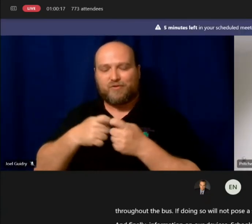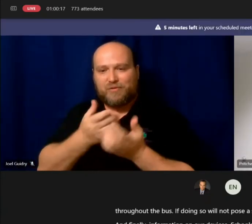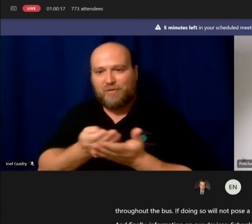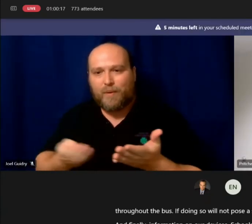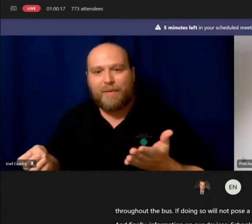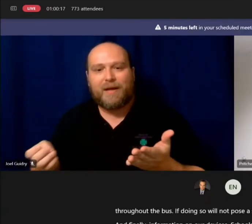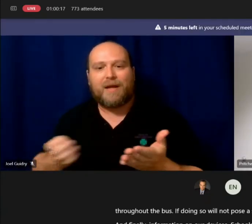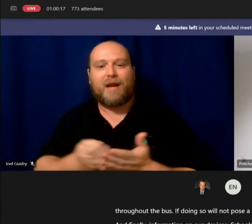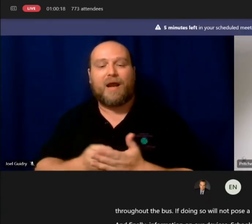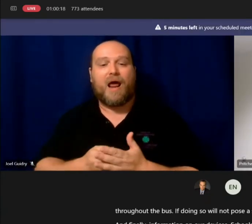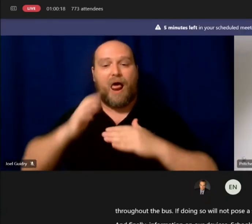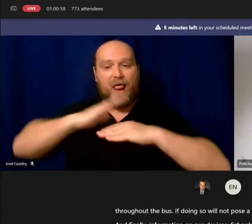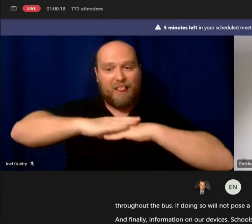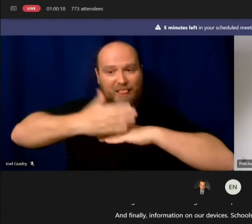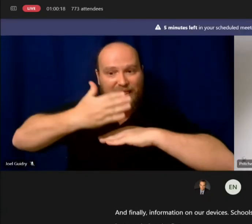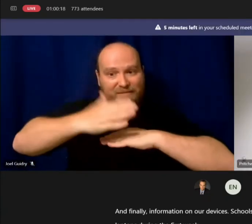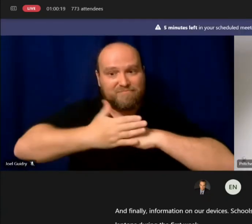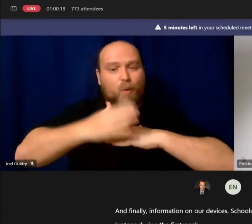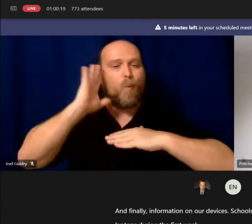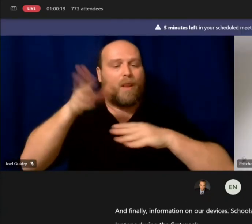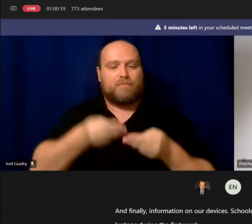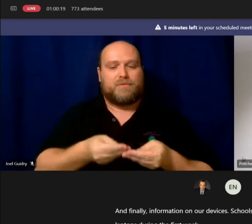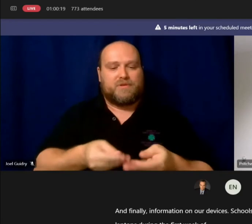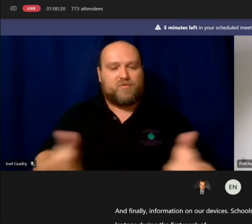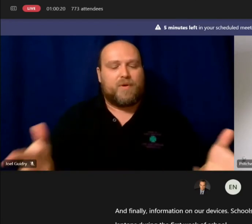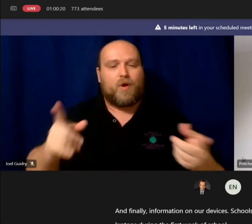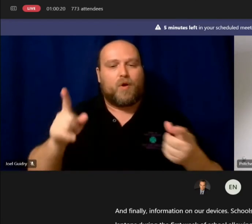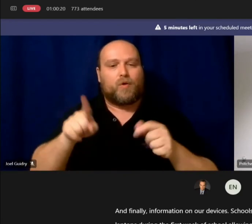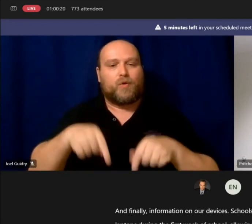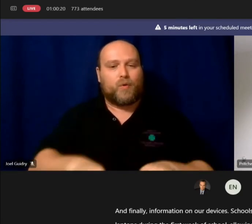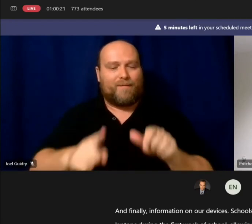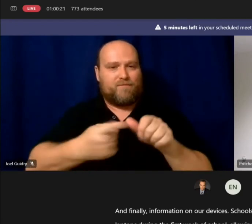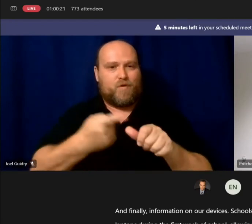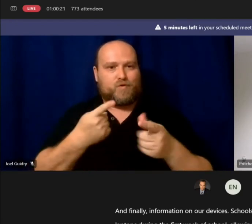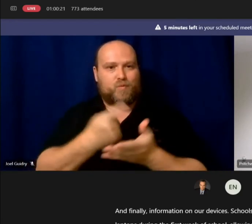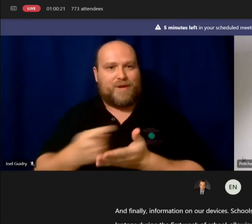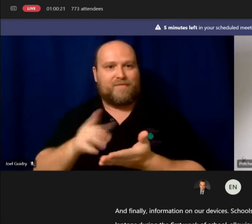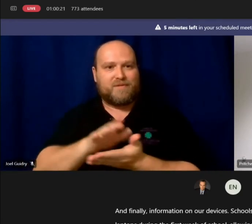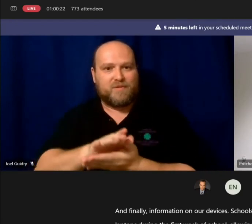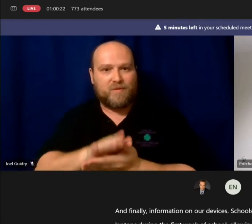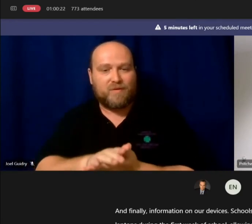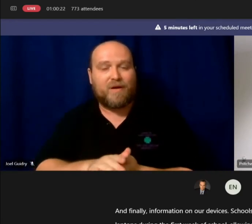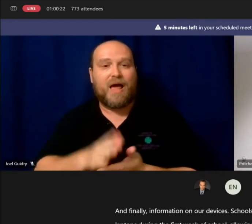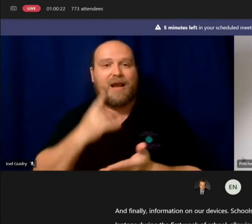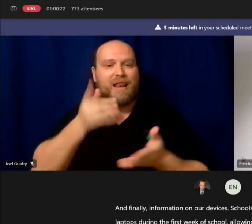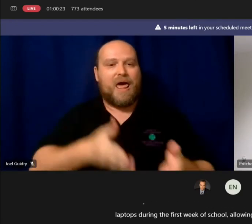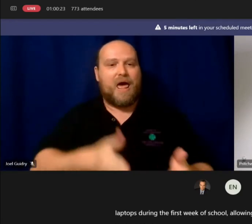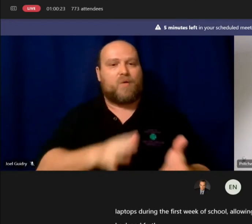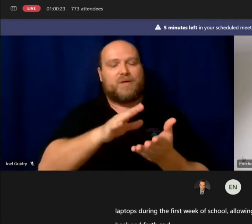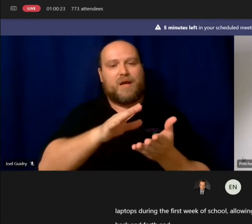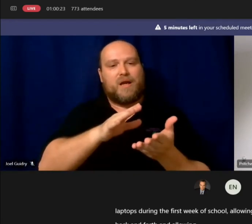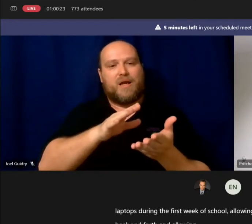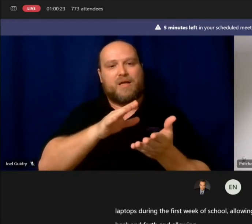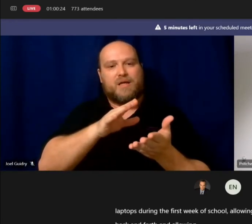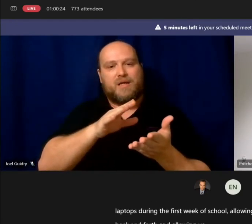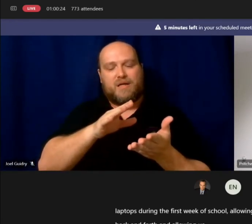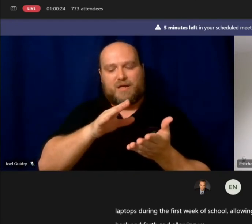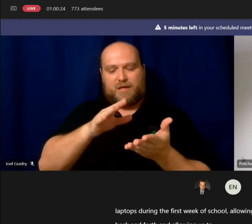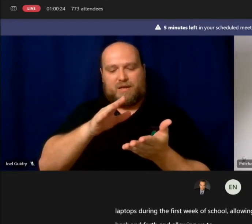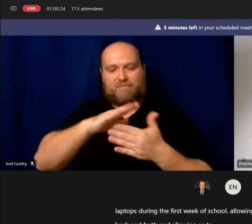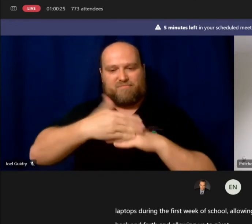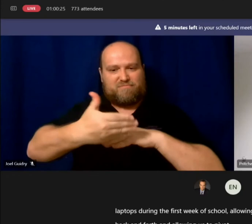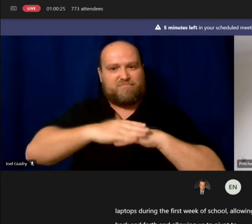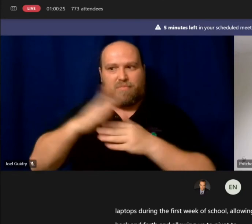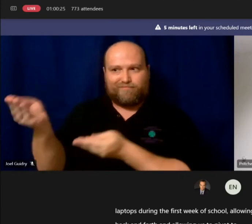first week of school, allowing students to bring their laptops back and forth and allowing us to pivot to remote setting more quickly if